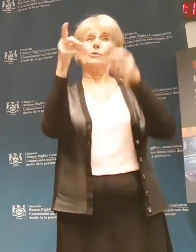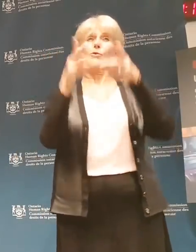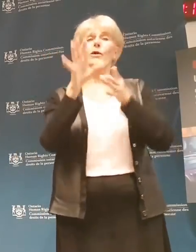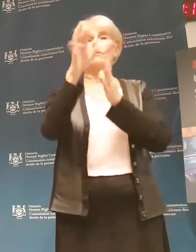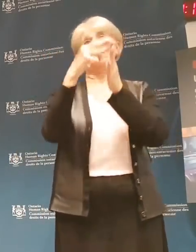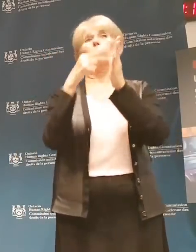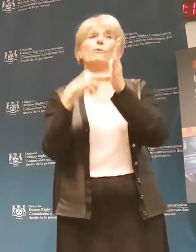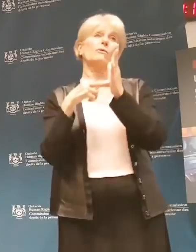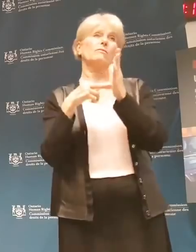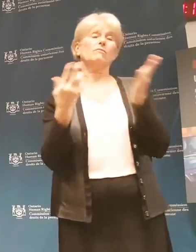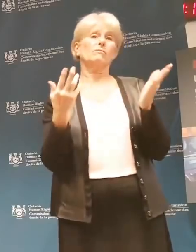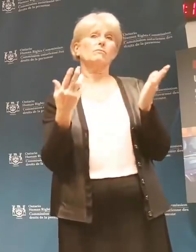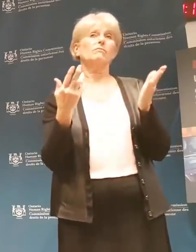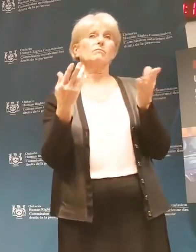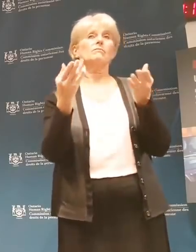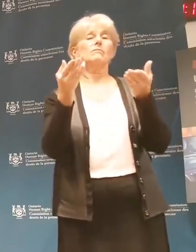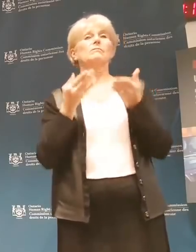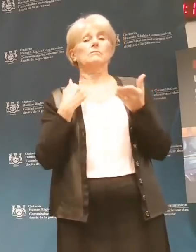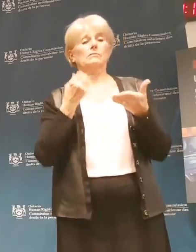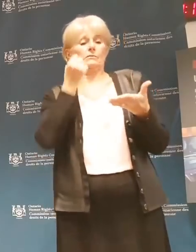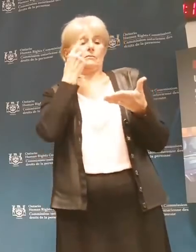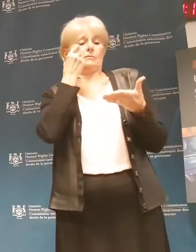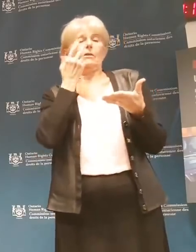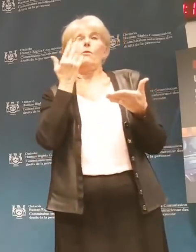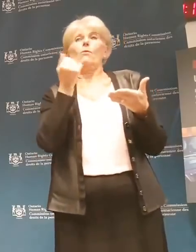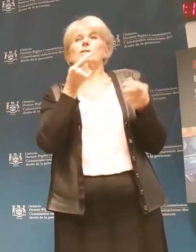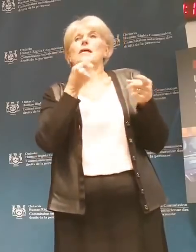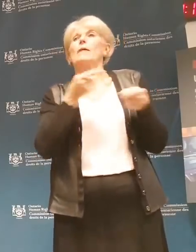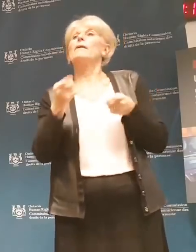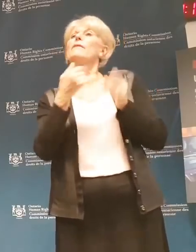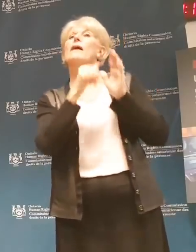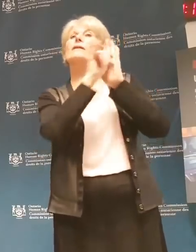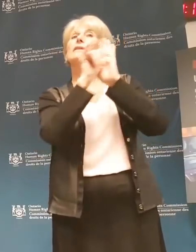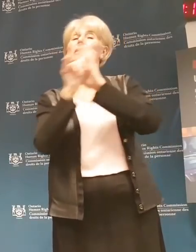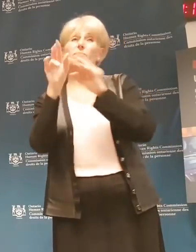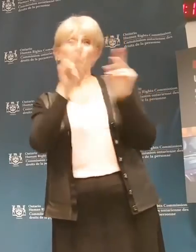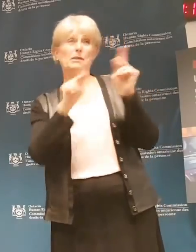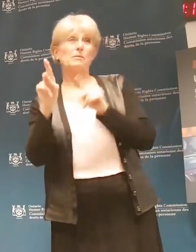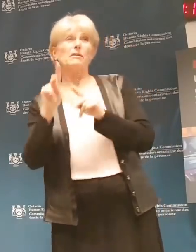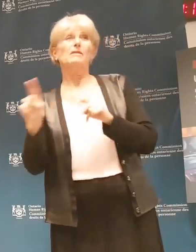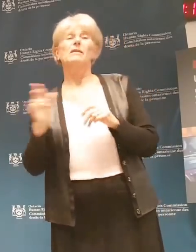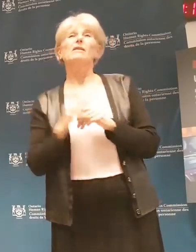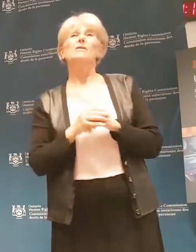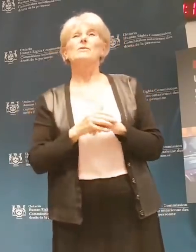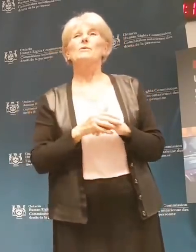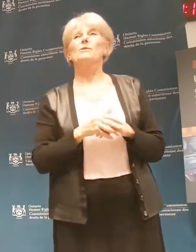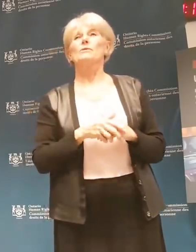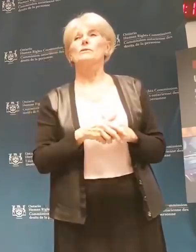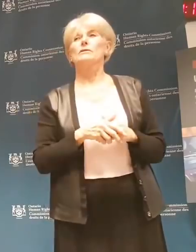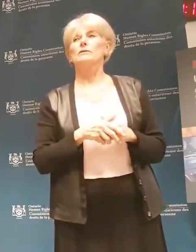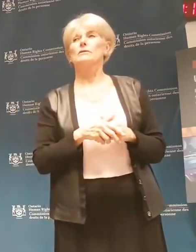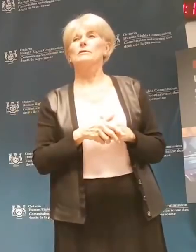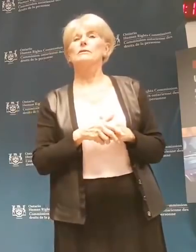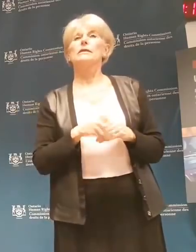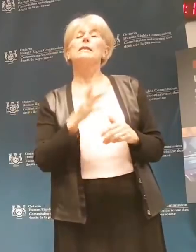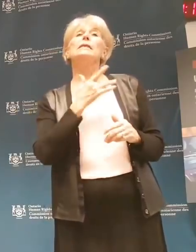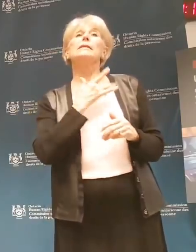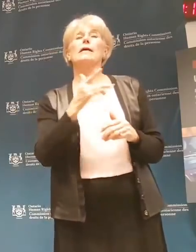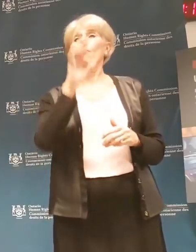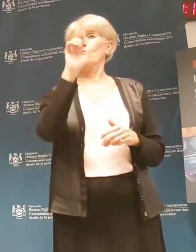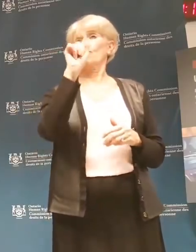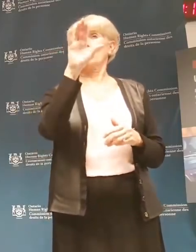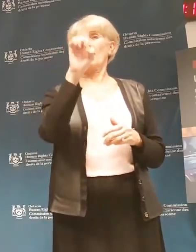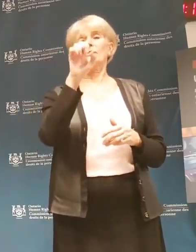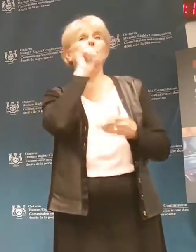reports to understand the nature of the identity of people. And so to that extent, often race wasn't